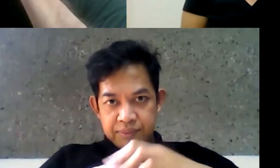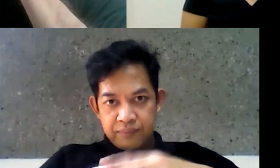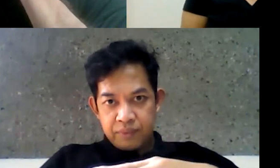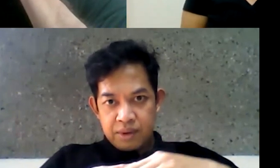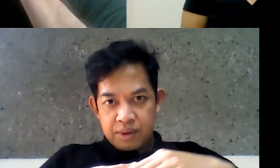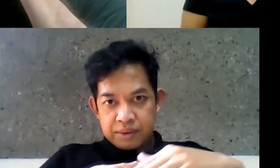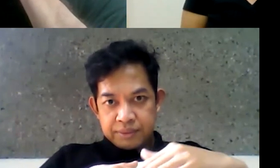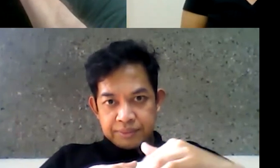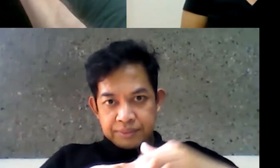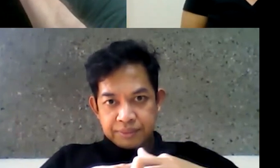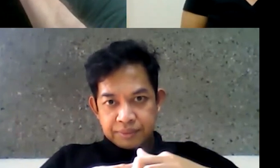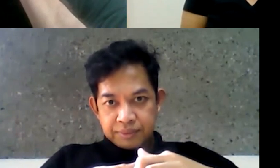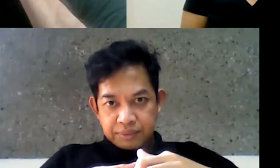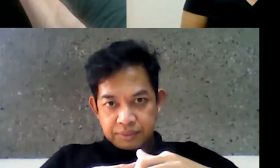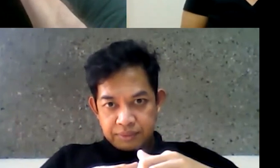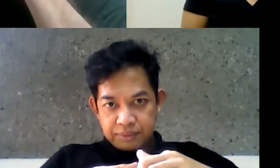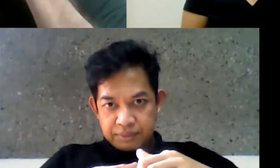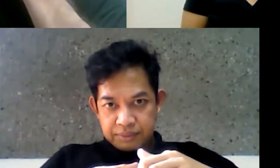No answers.